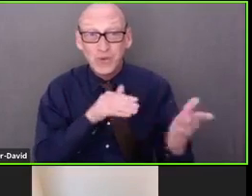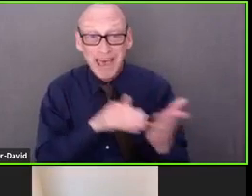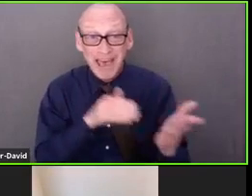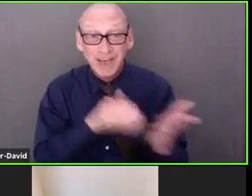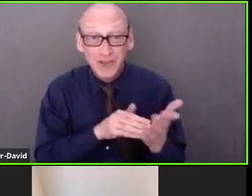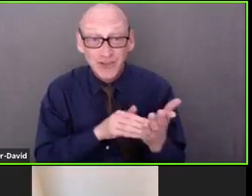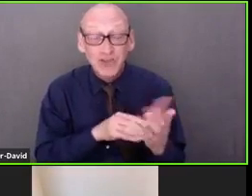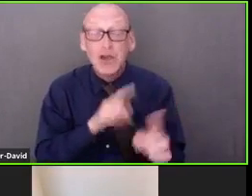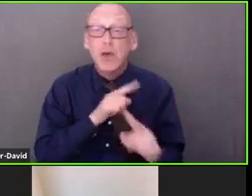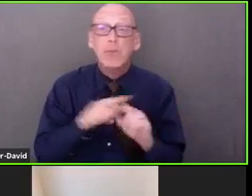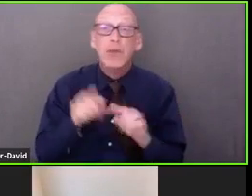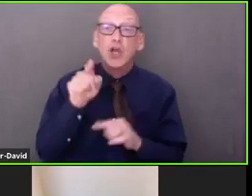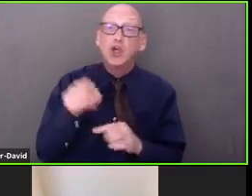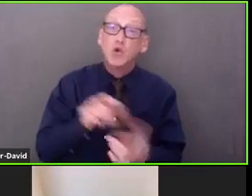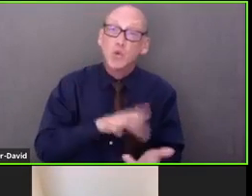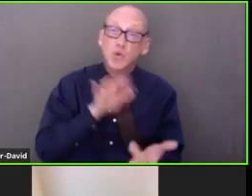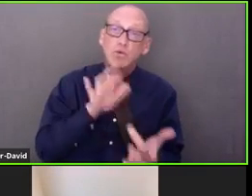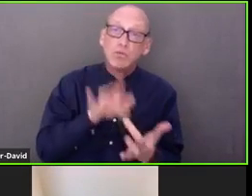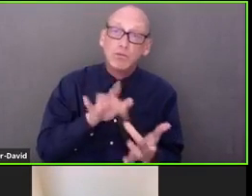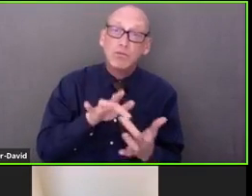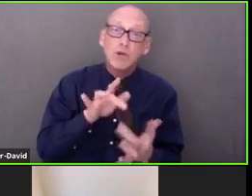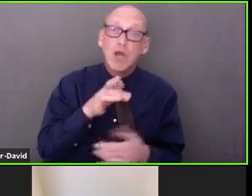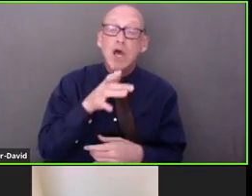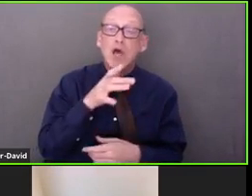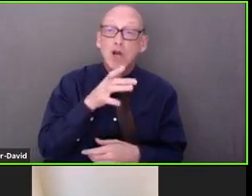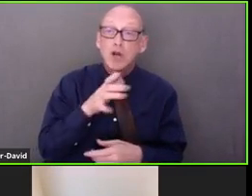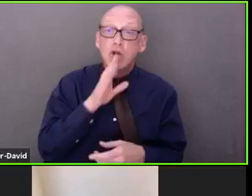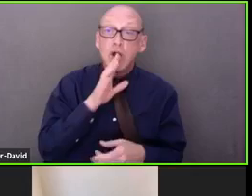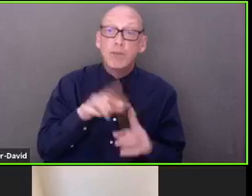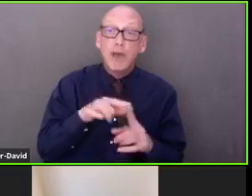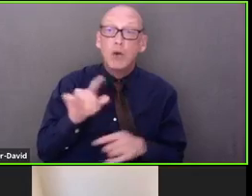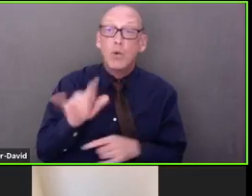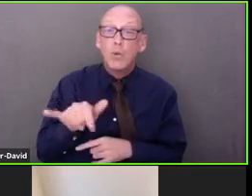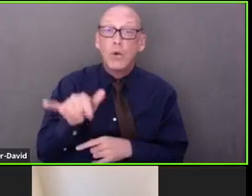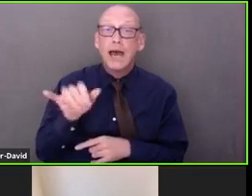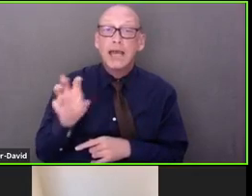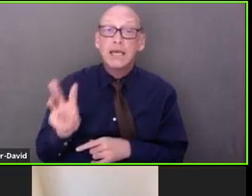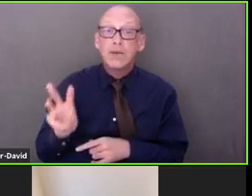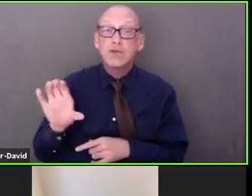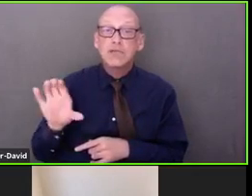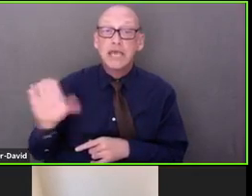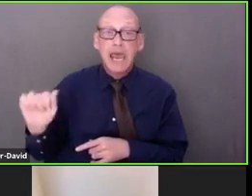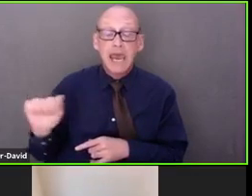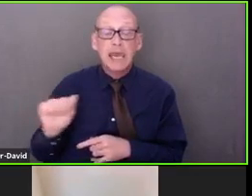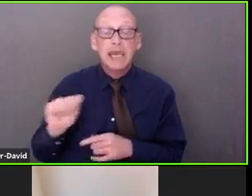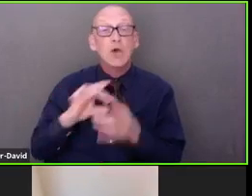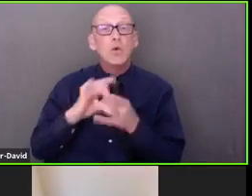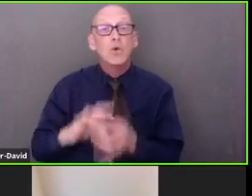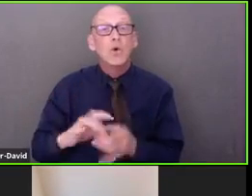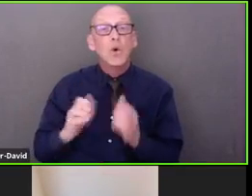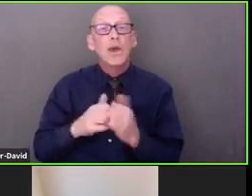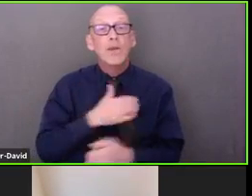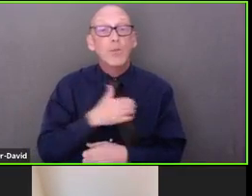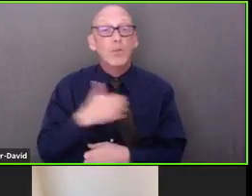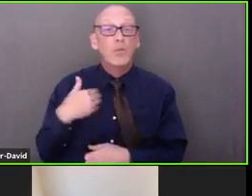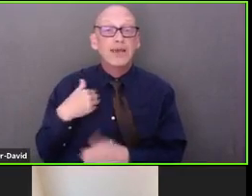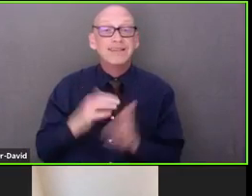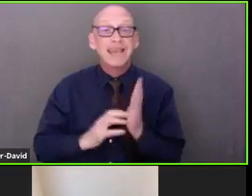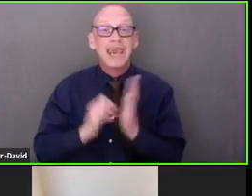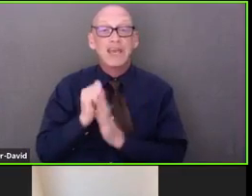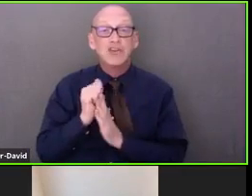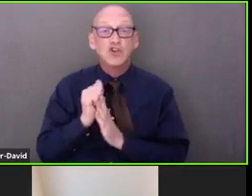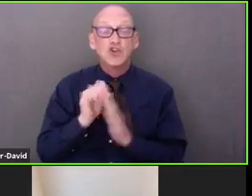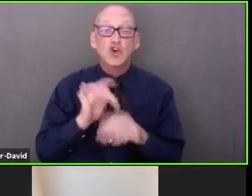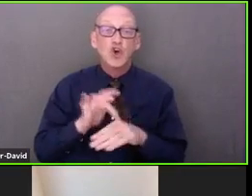touch on, the service that the YW has in connection with breast cancer education and early detection. Talk a little bit about